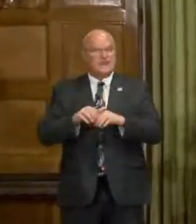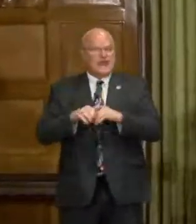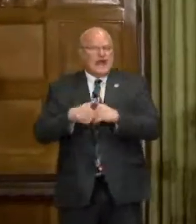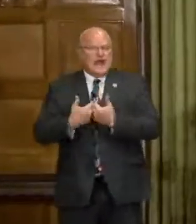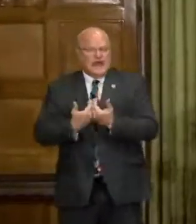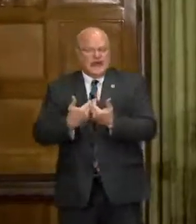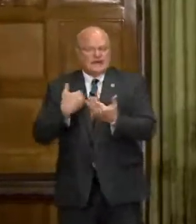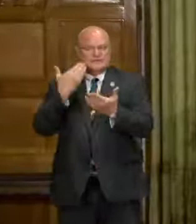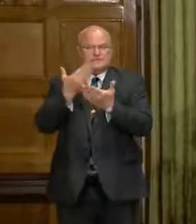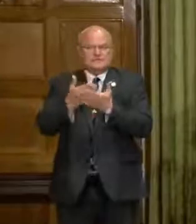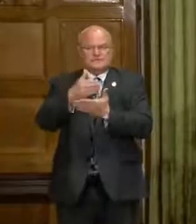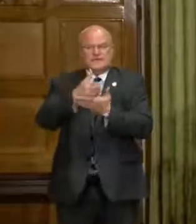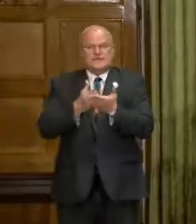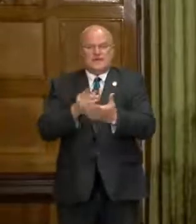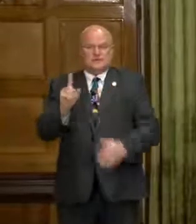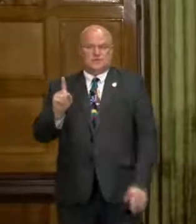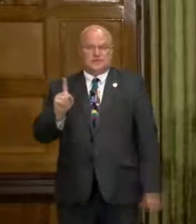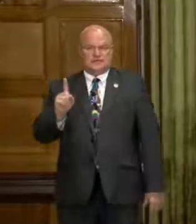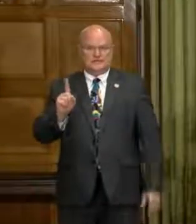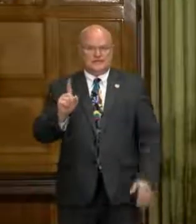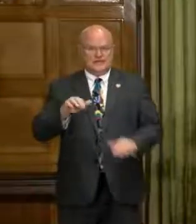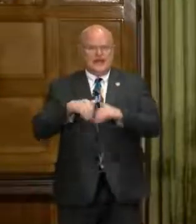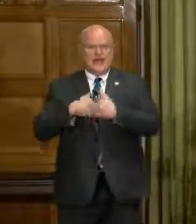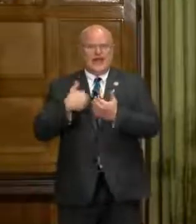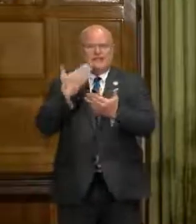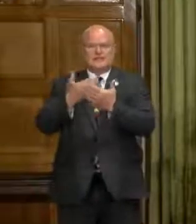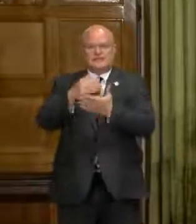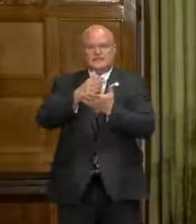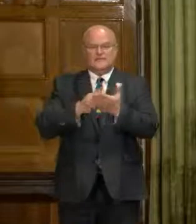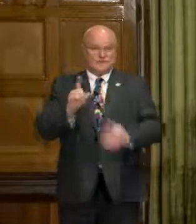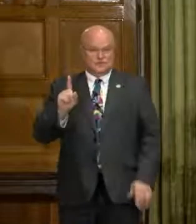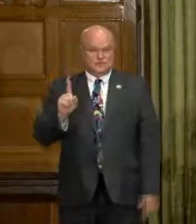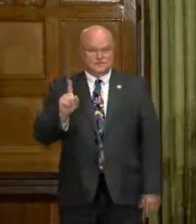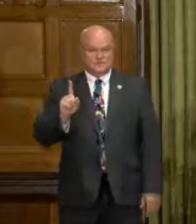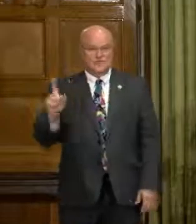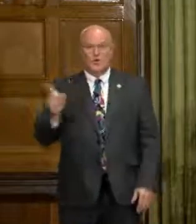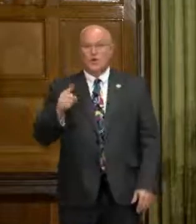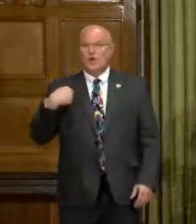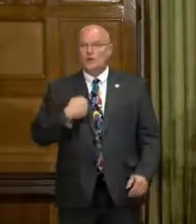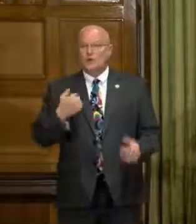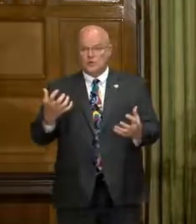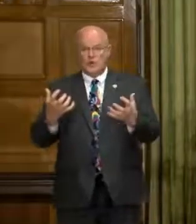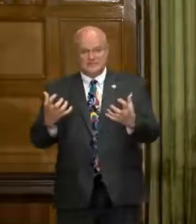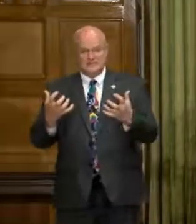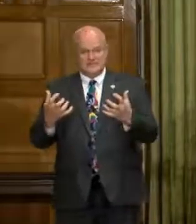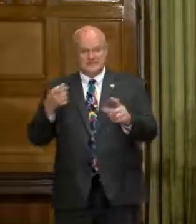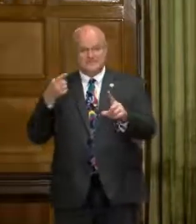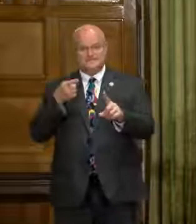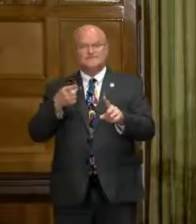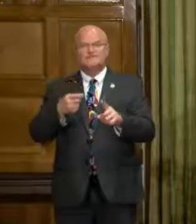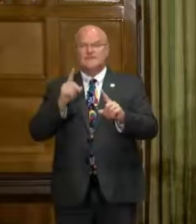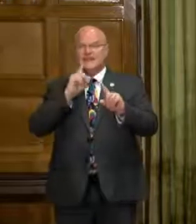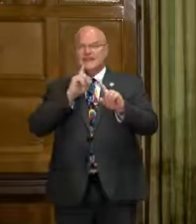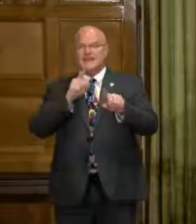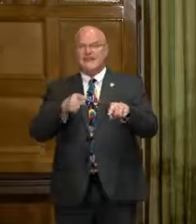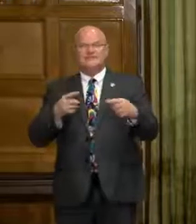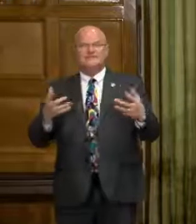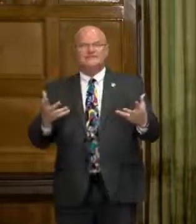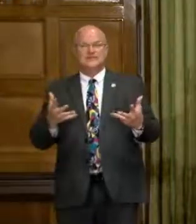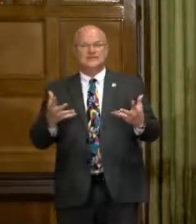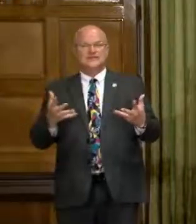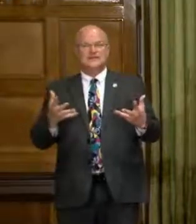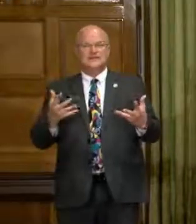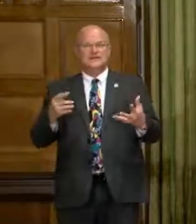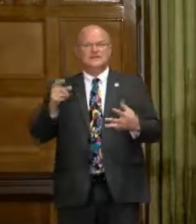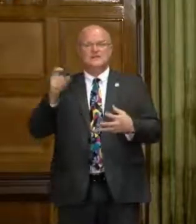How do you get to phase 1? How do you get to phase 1? And where we want to be? And the answer is that